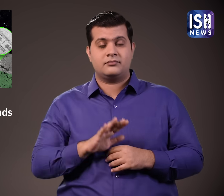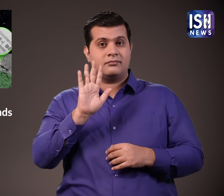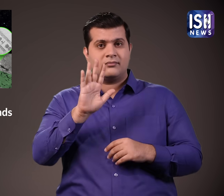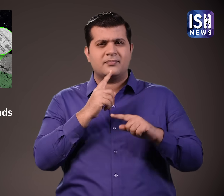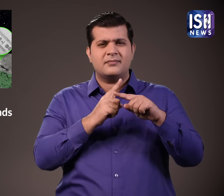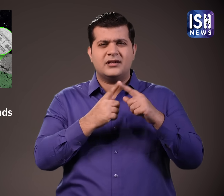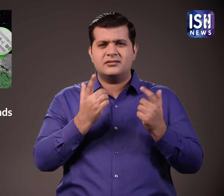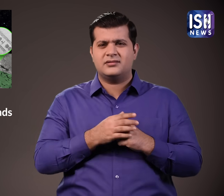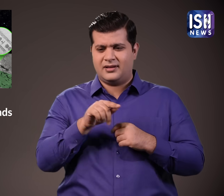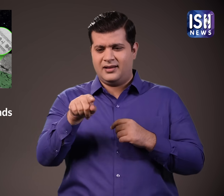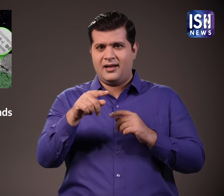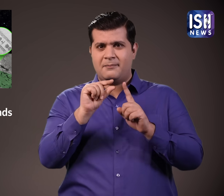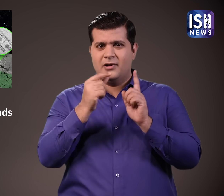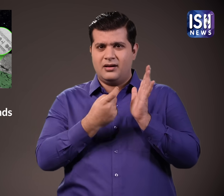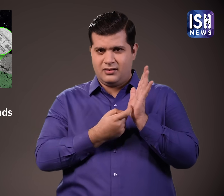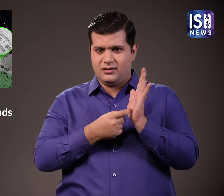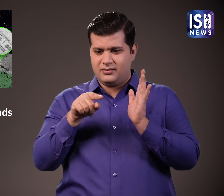As the rover moves, what will it do?